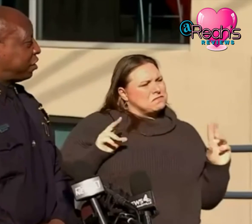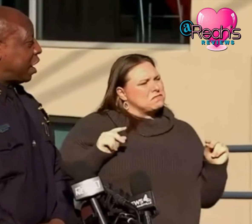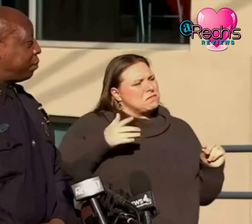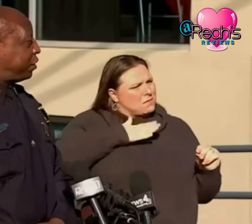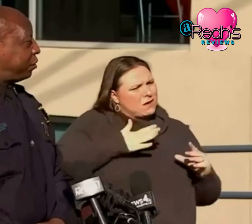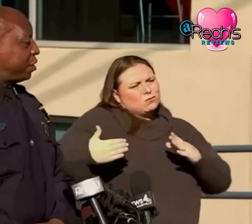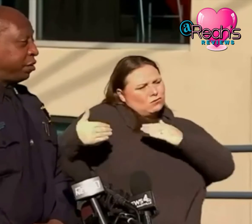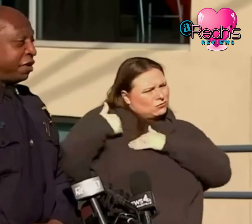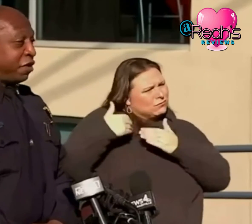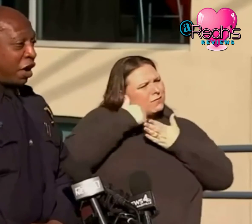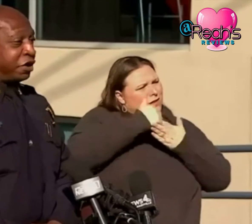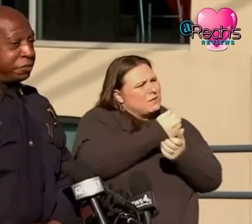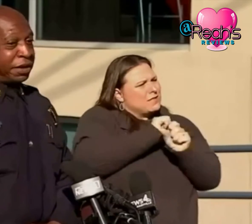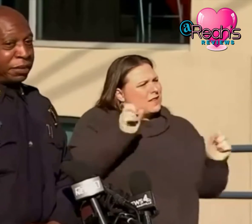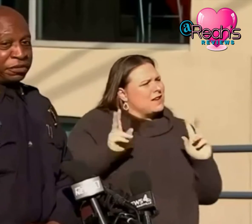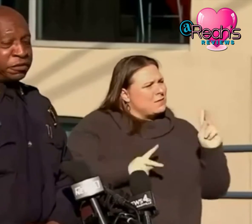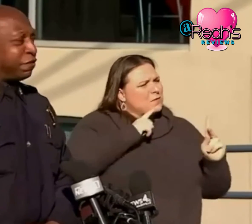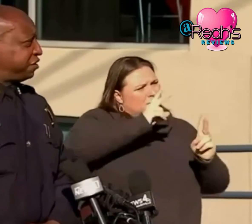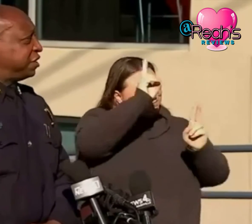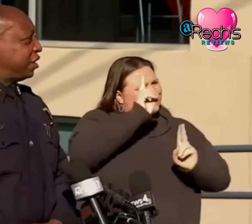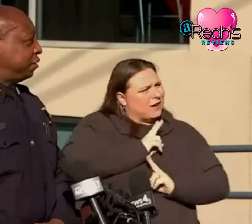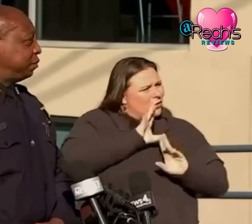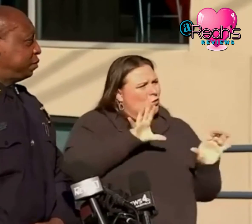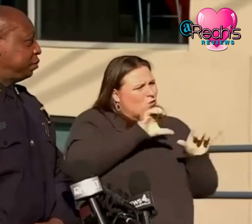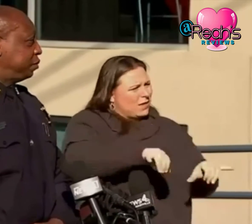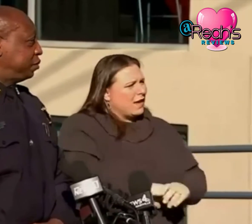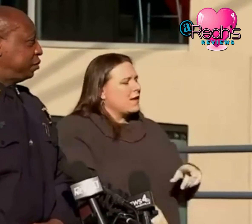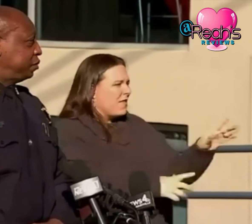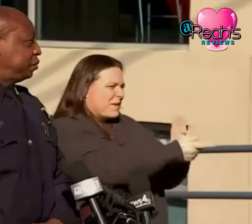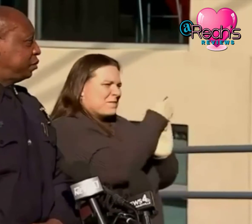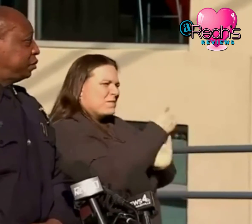that was their job and it was their honor to be able to serve our city